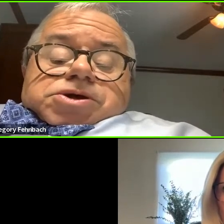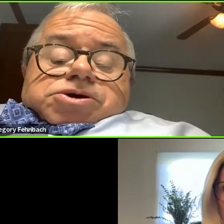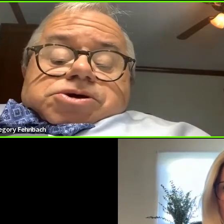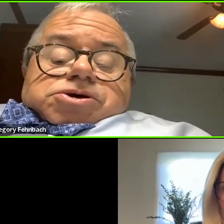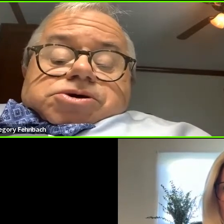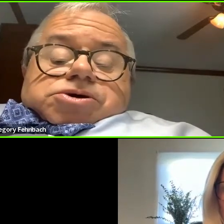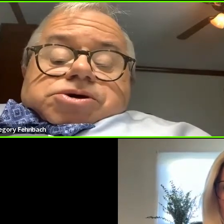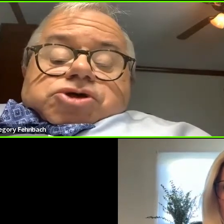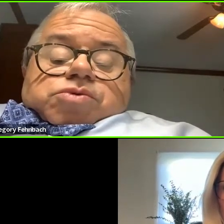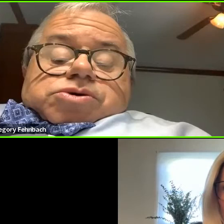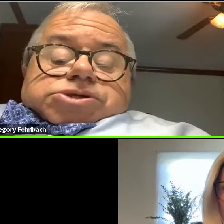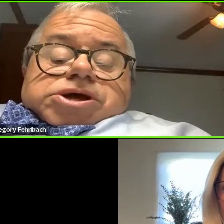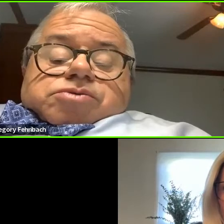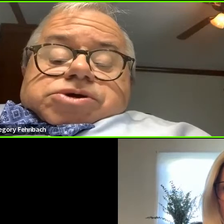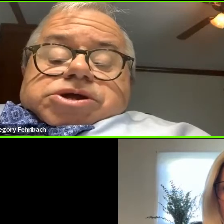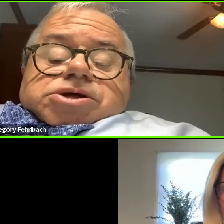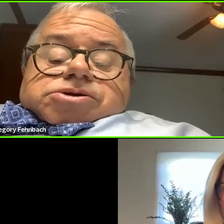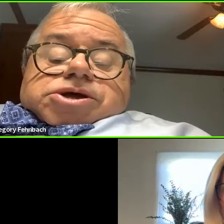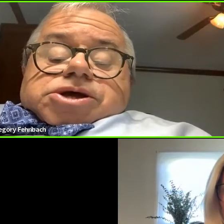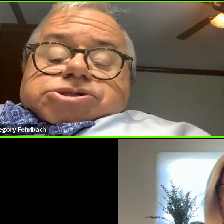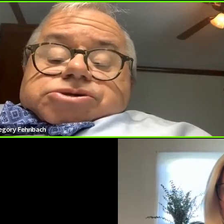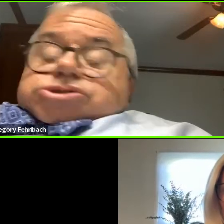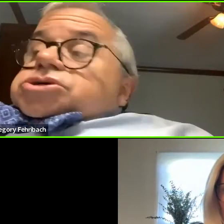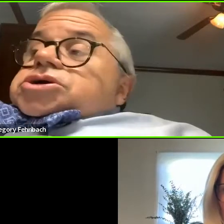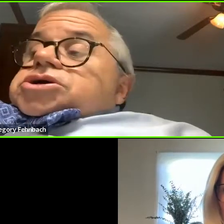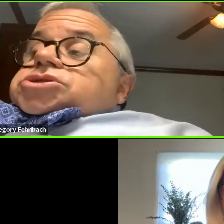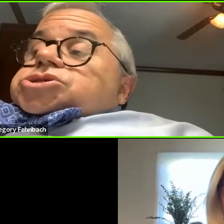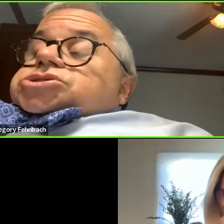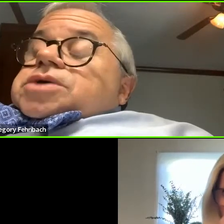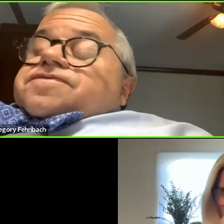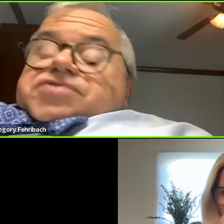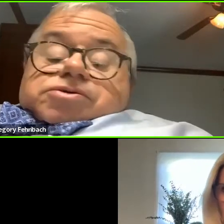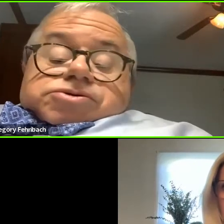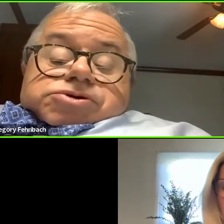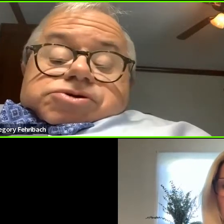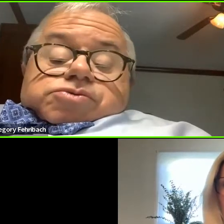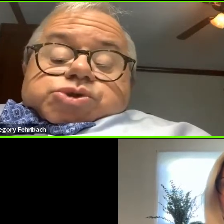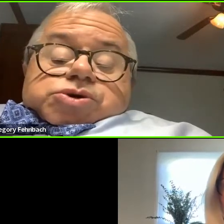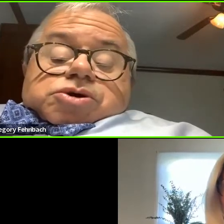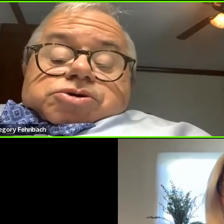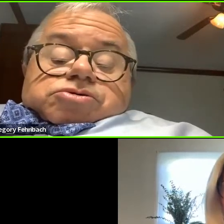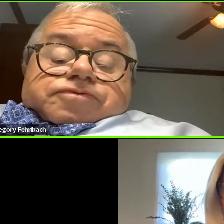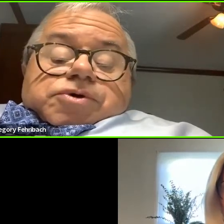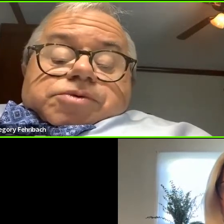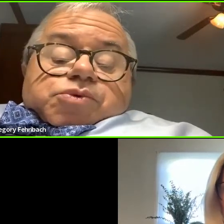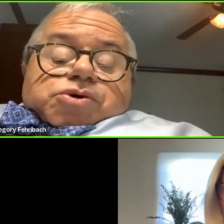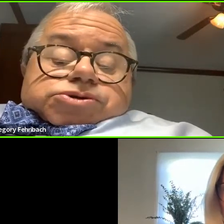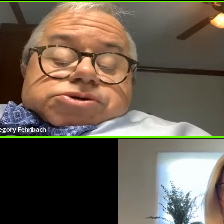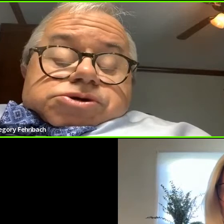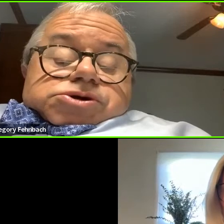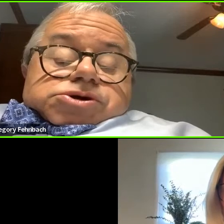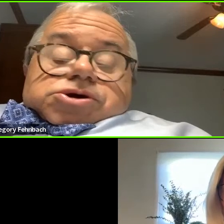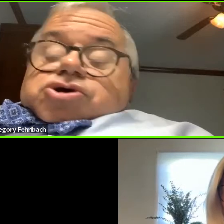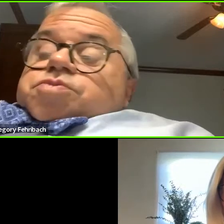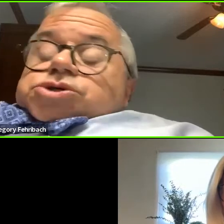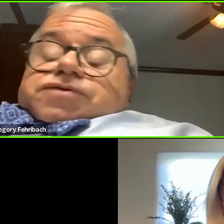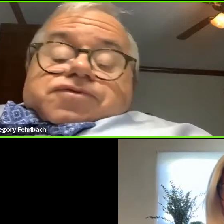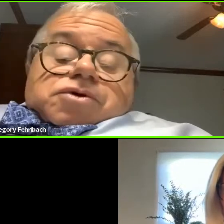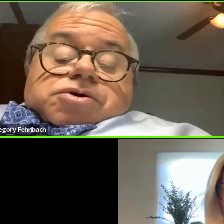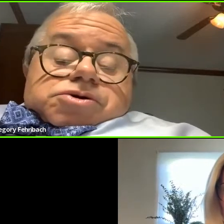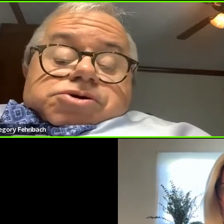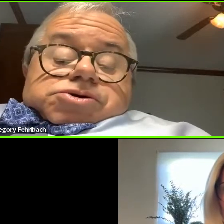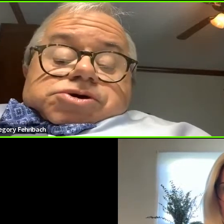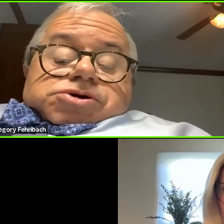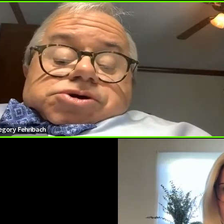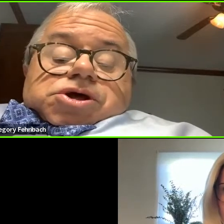summer, as well as Equity and Excellence in the STEM field, which we all know is very important, especially